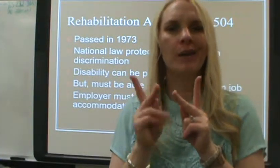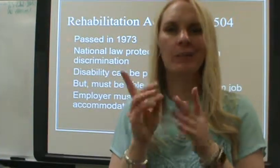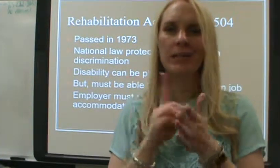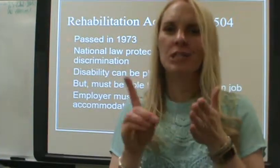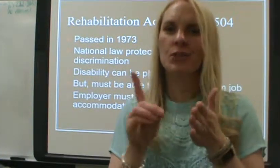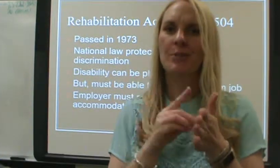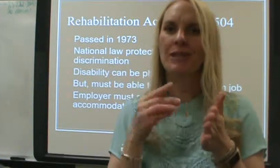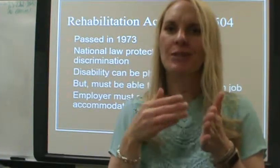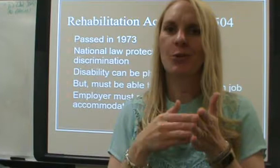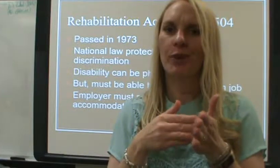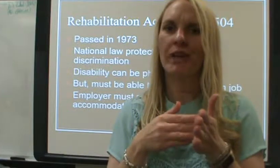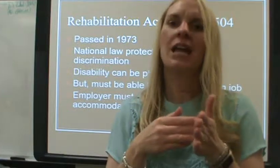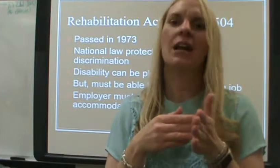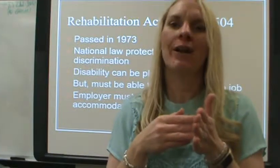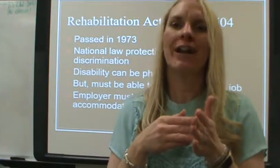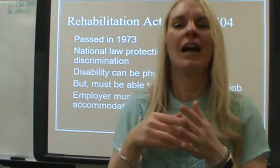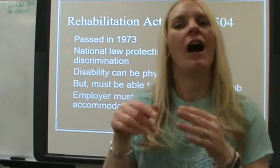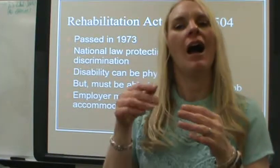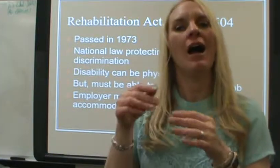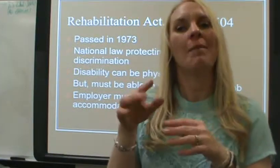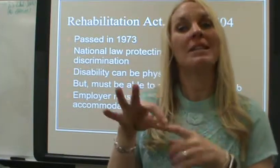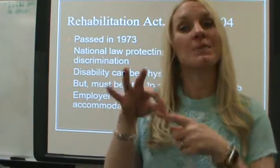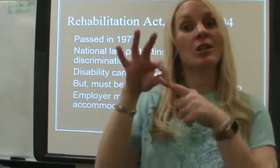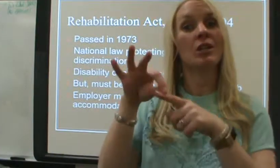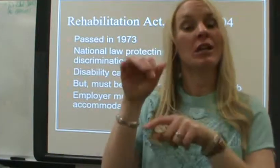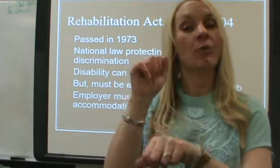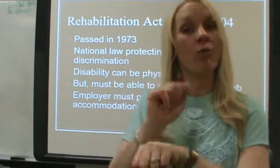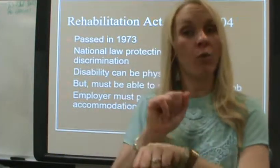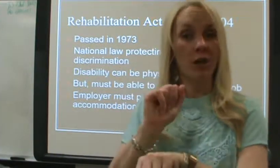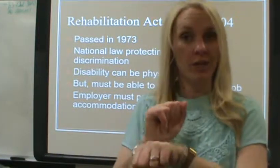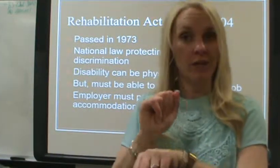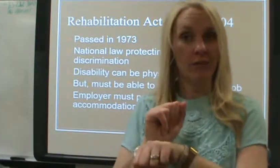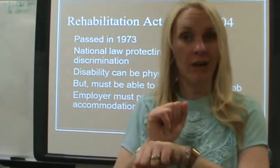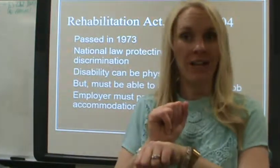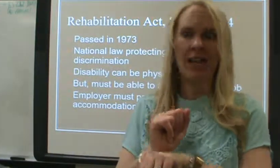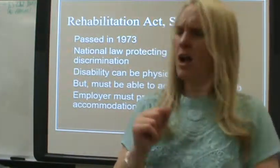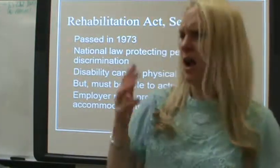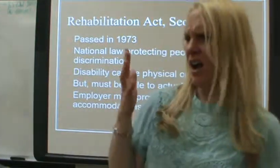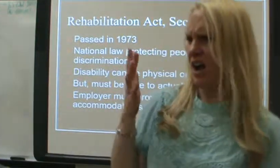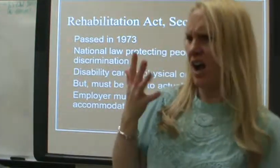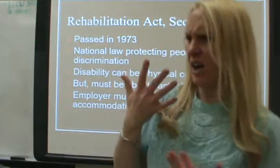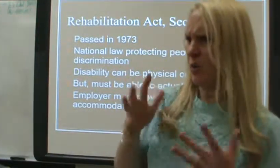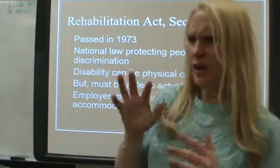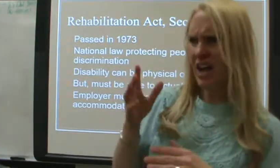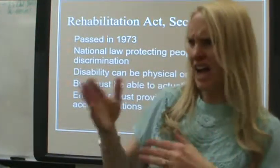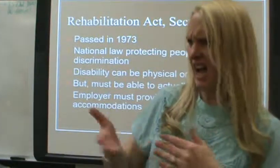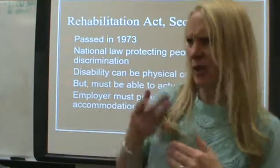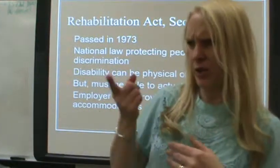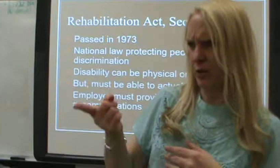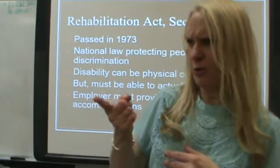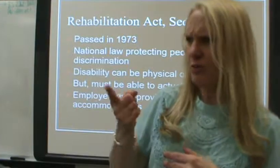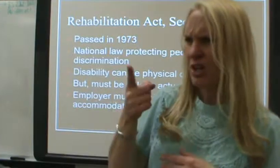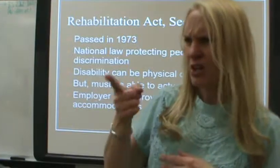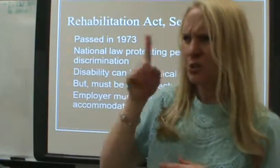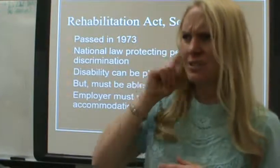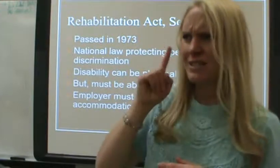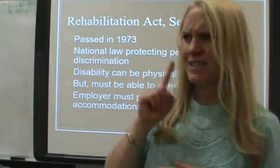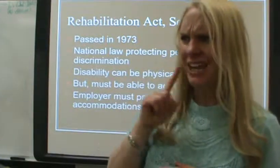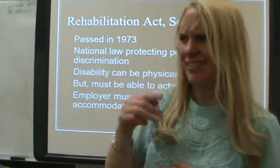pretty discriminatory, right? Especially with work, right? I don't want to hire you. You're deaf.